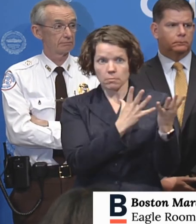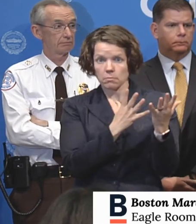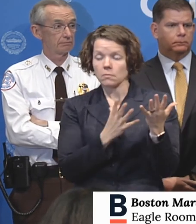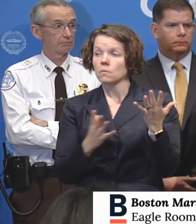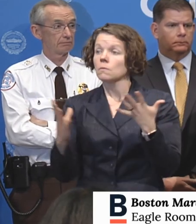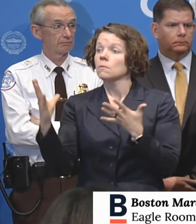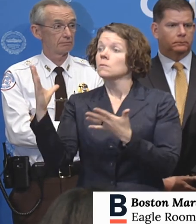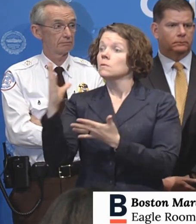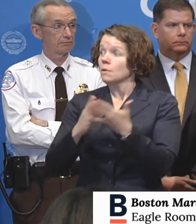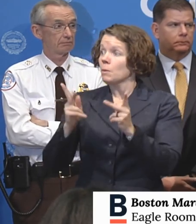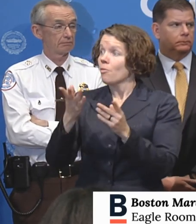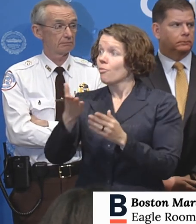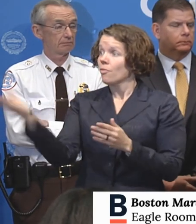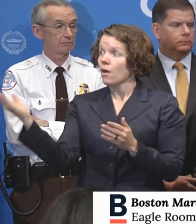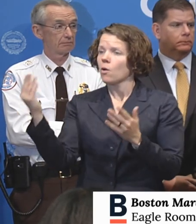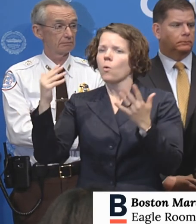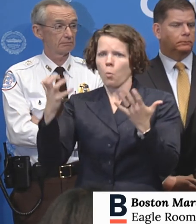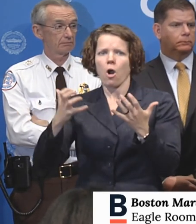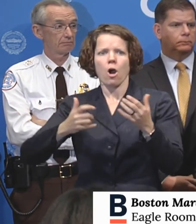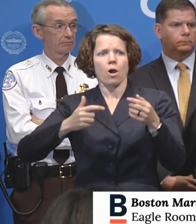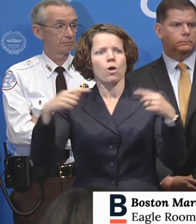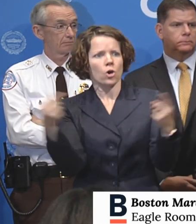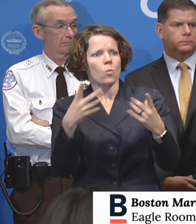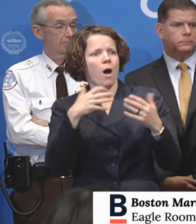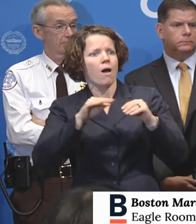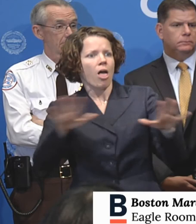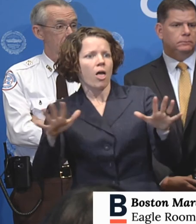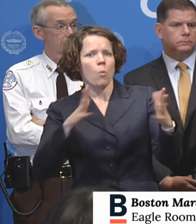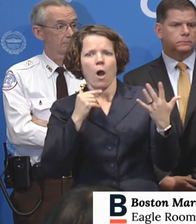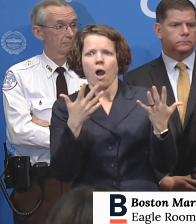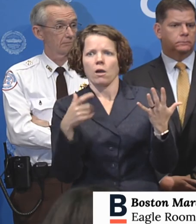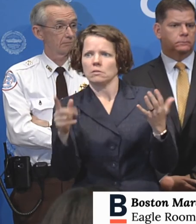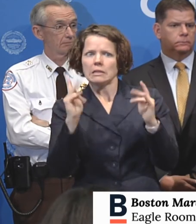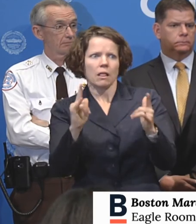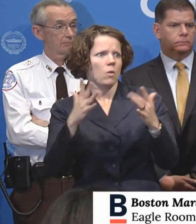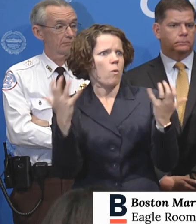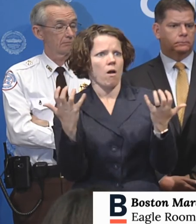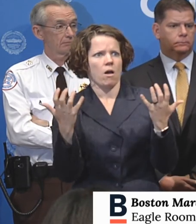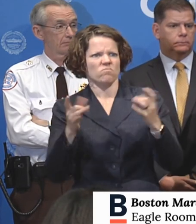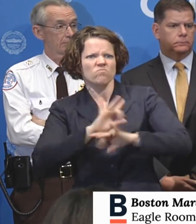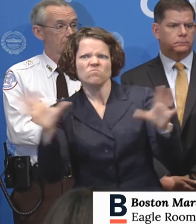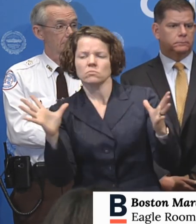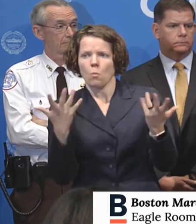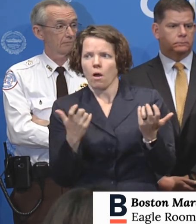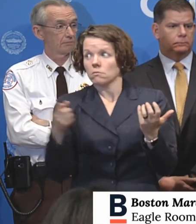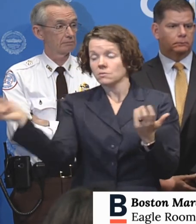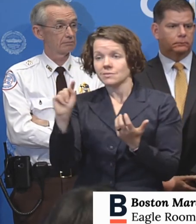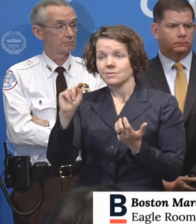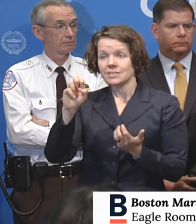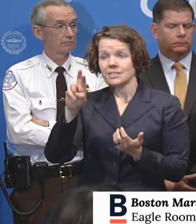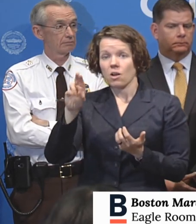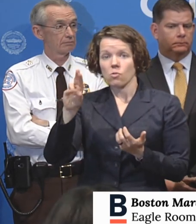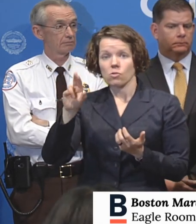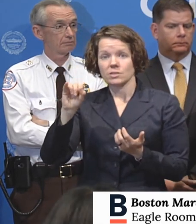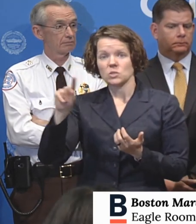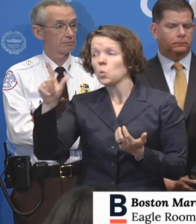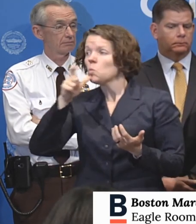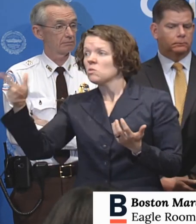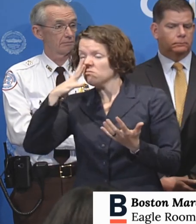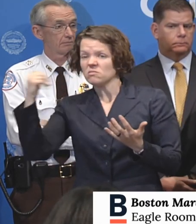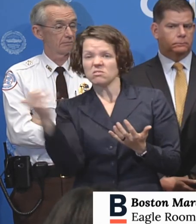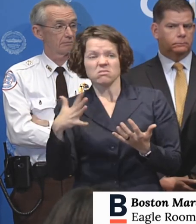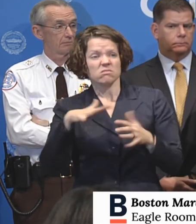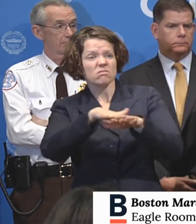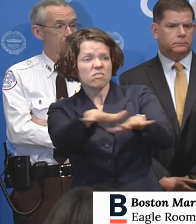terrorists. So one thing terrorists hate is that when we're all together, there's no break in communication, there's no break